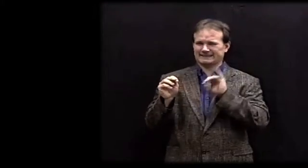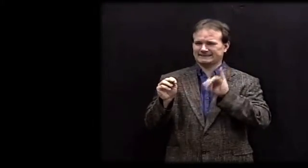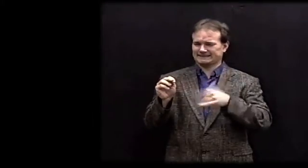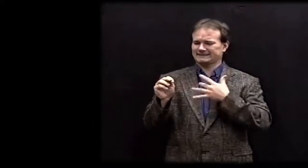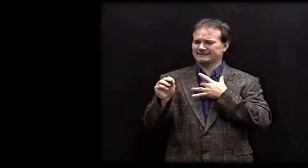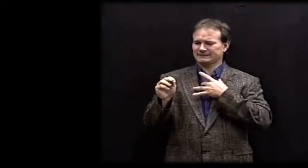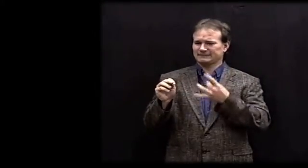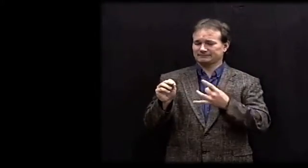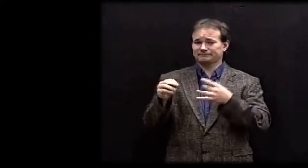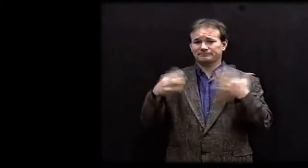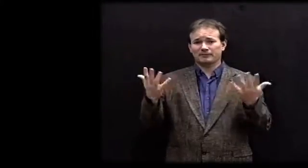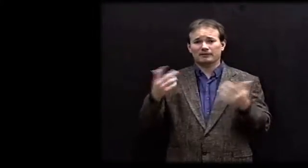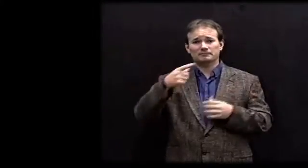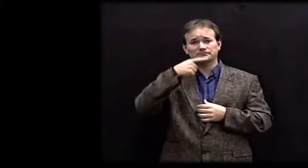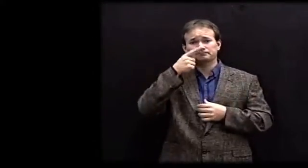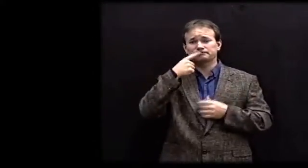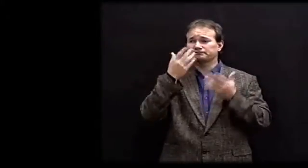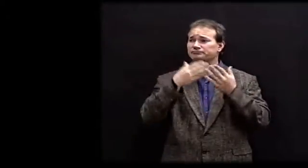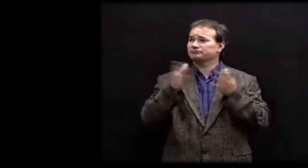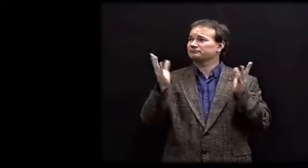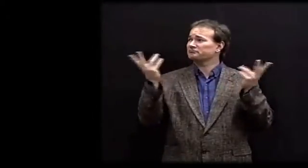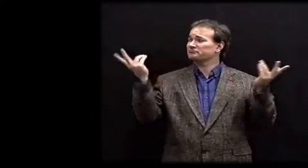Bilingualism is an interesting topic.